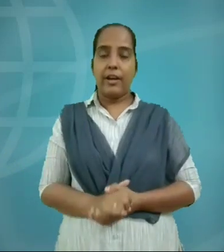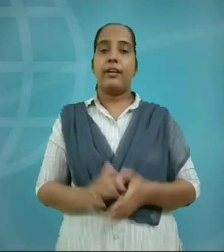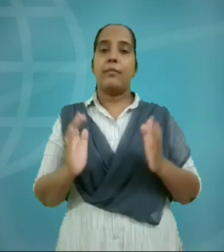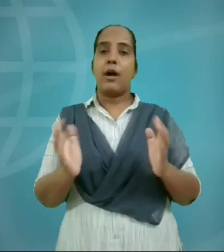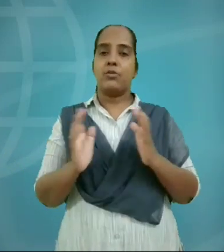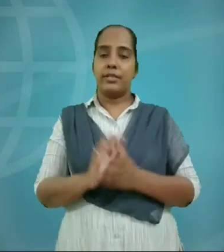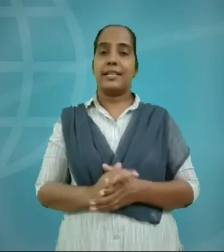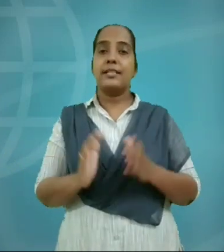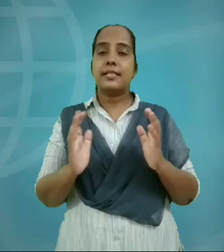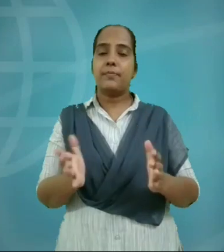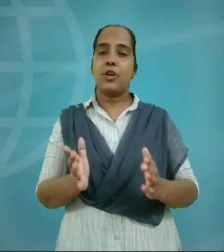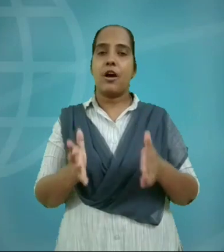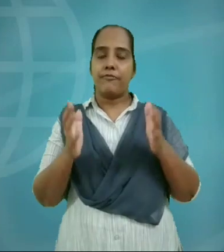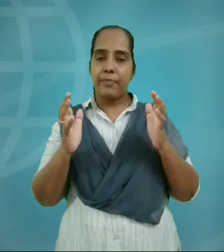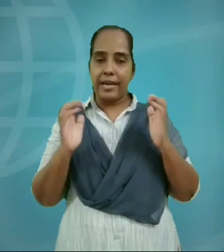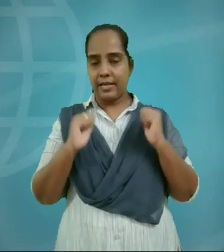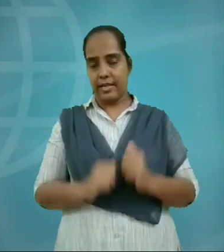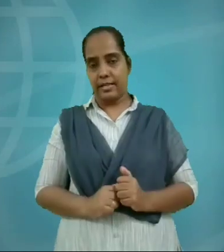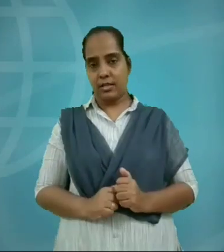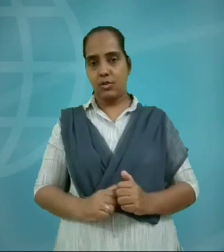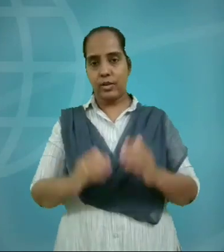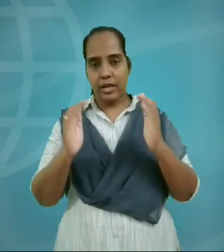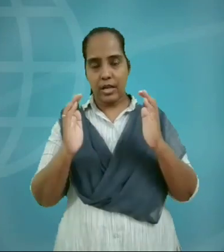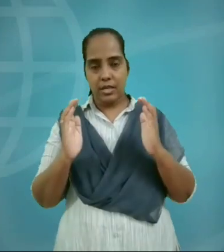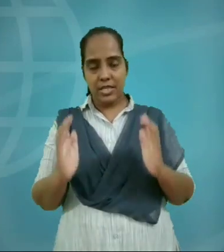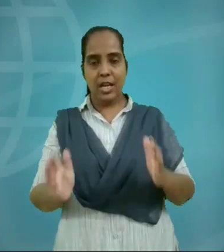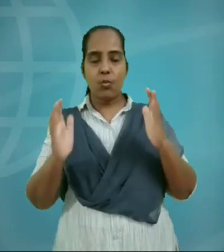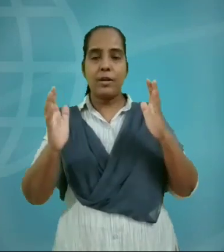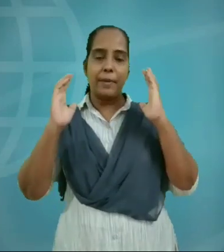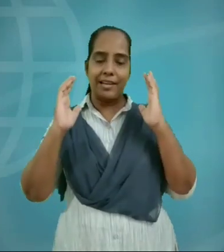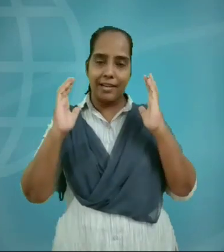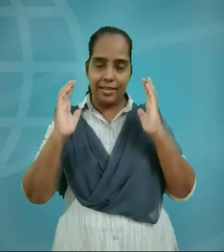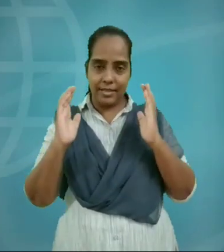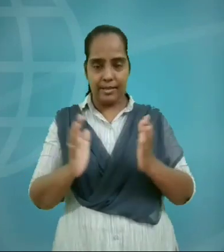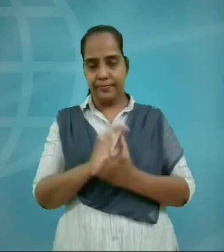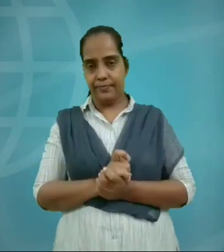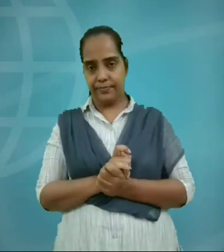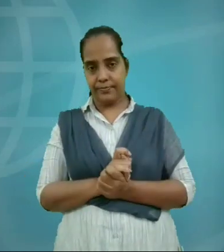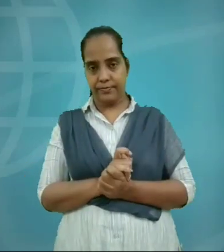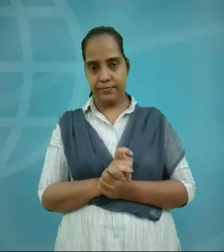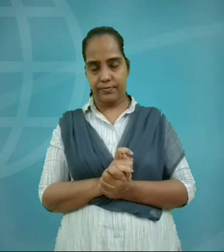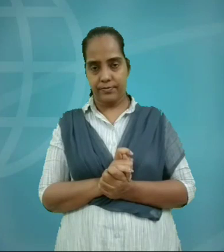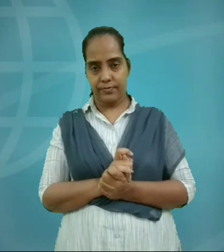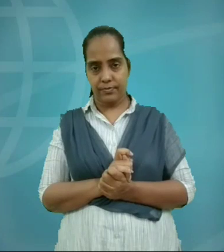aware about the concept of parallel lines. You can tell what parallel lines are.